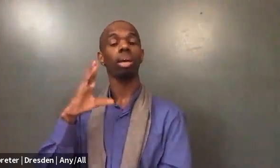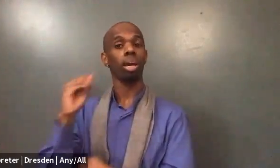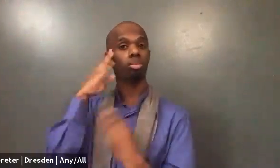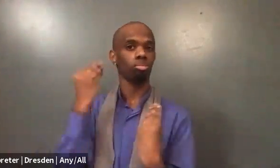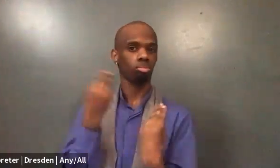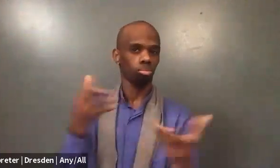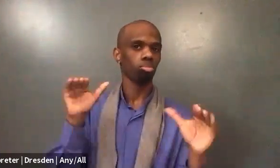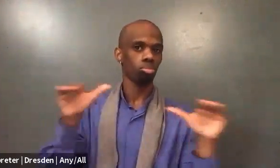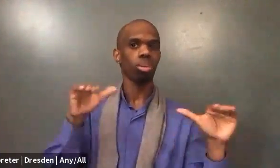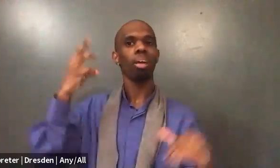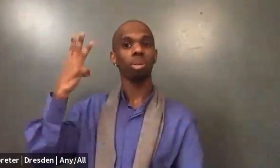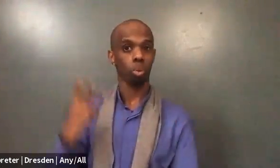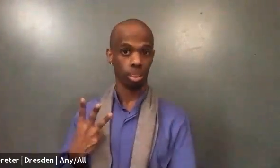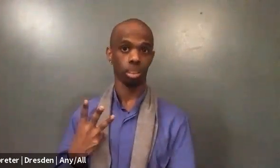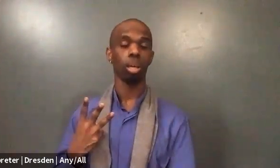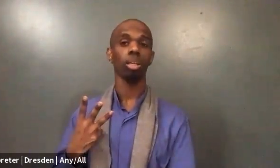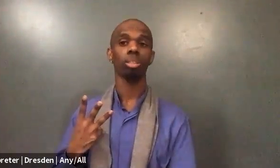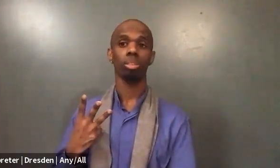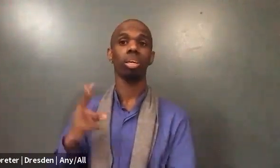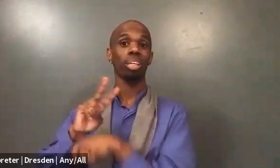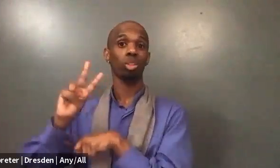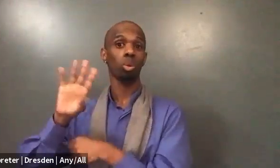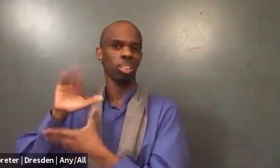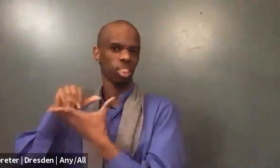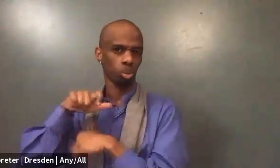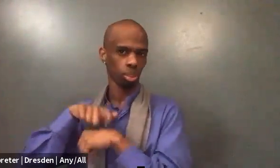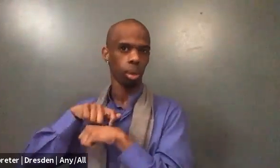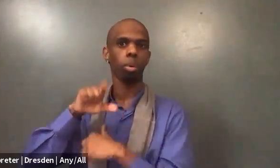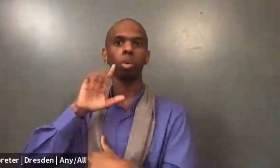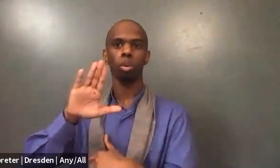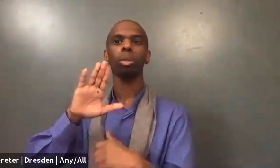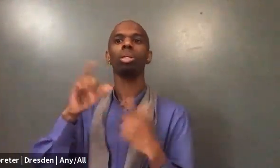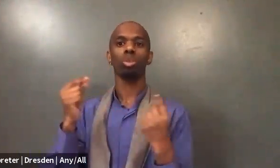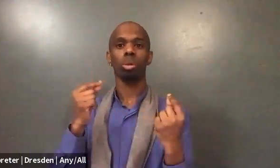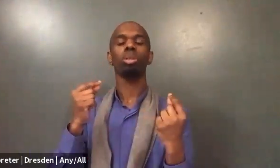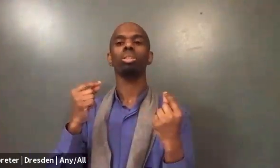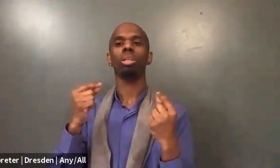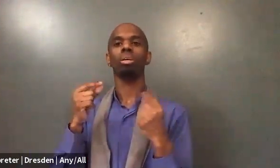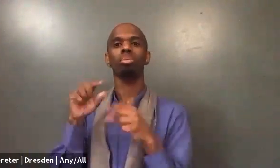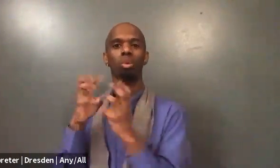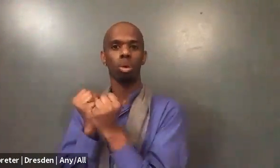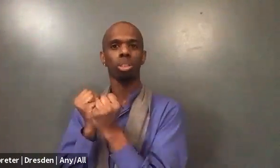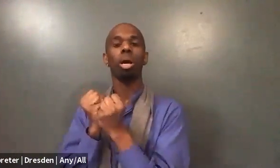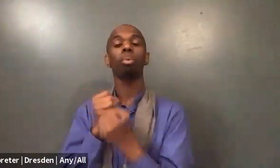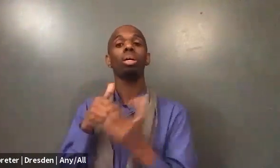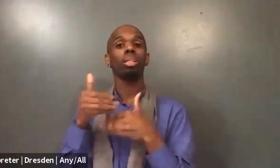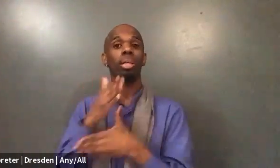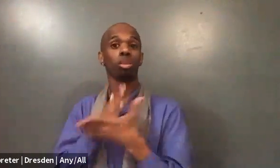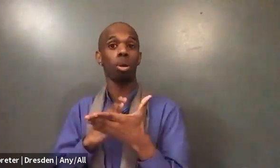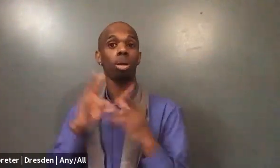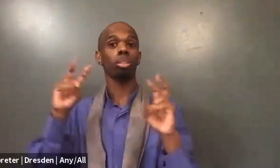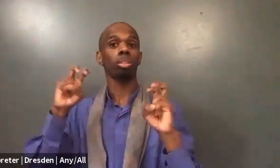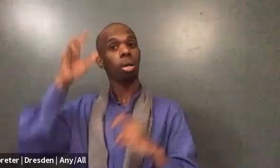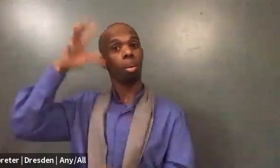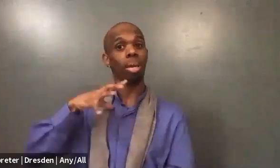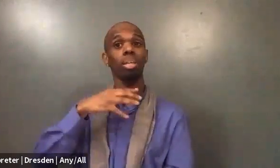Central, we will be on Facebook Live again. Next week is Men and Boys. The week after that is, I need my cheat sheet,